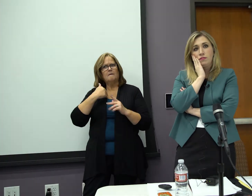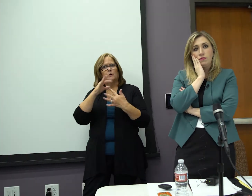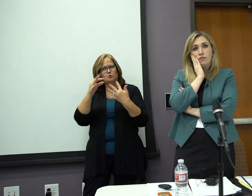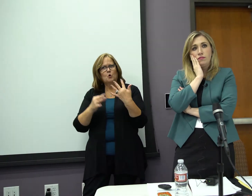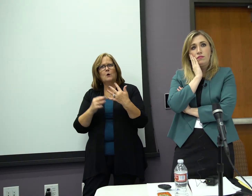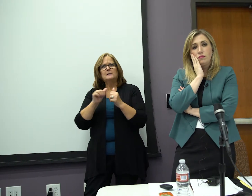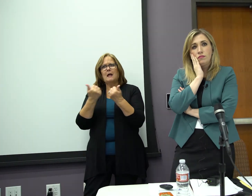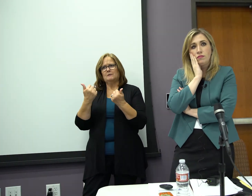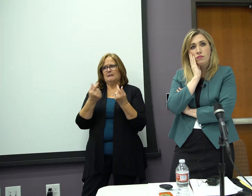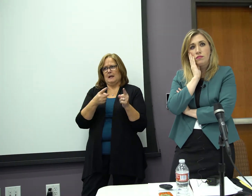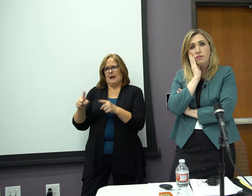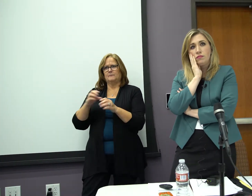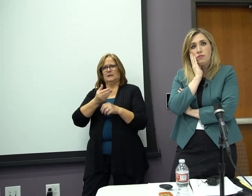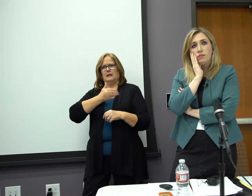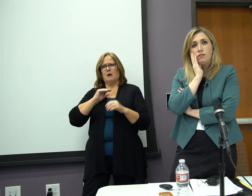is happening in our system.